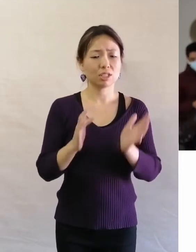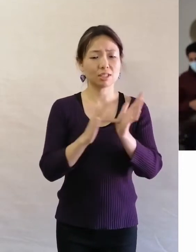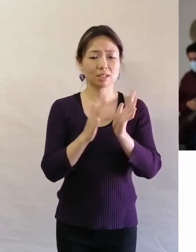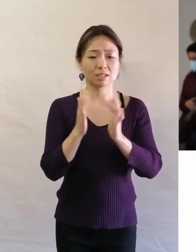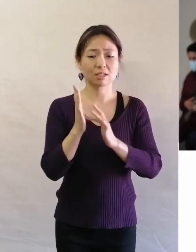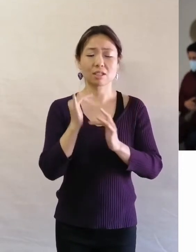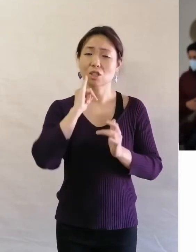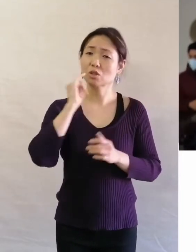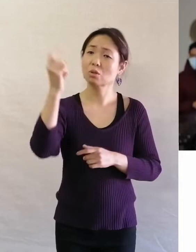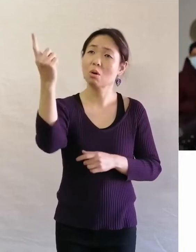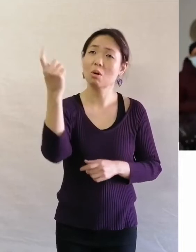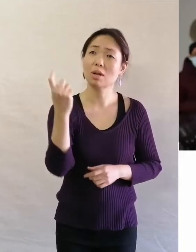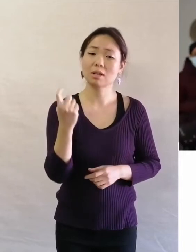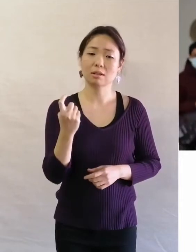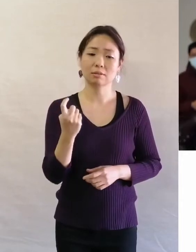Is